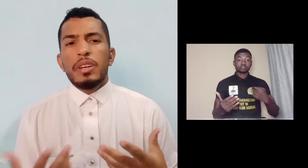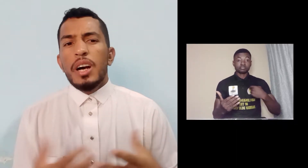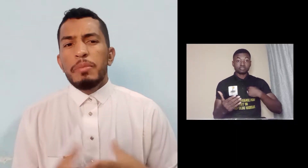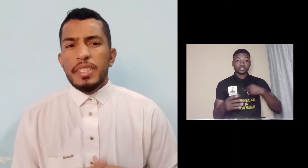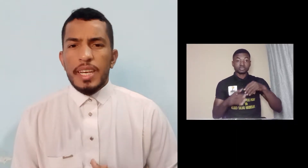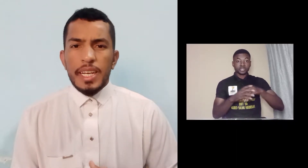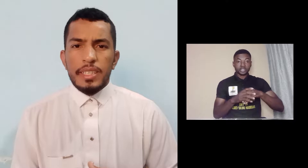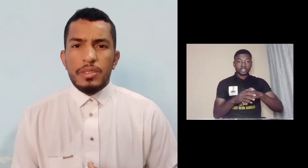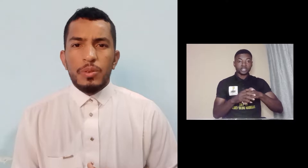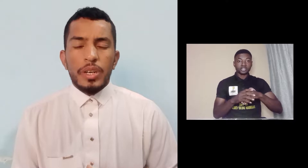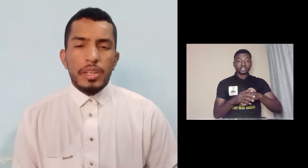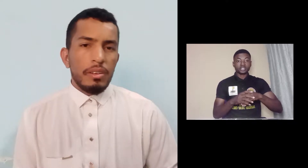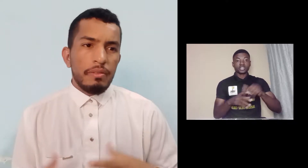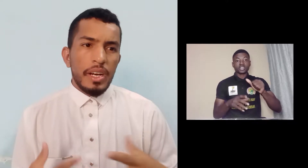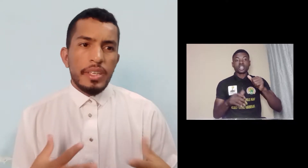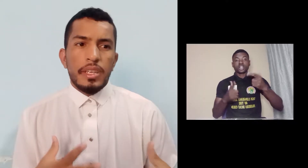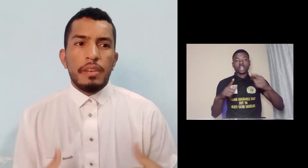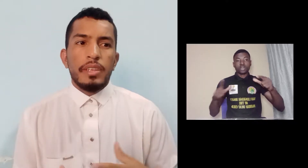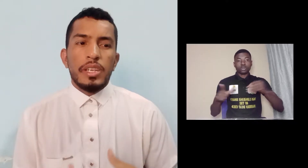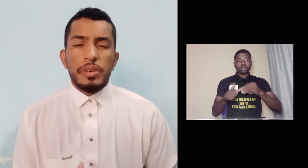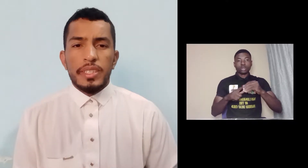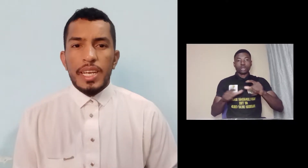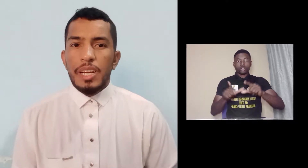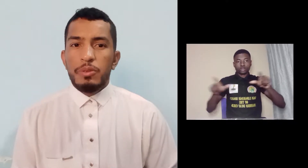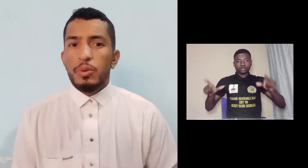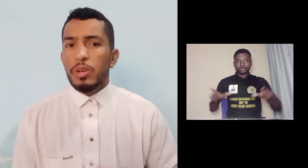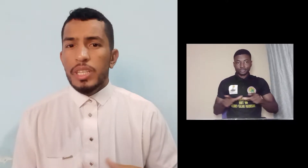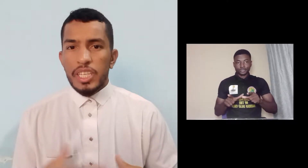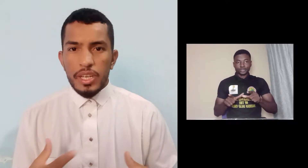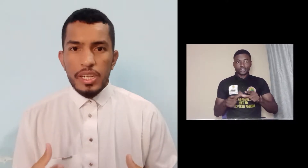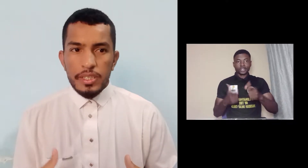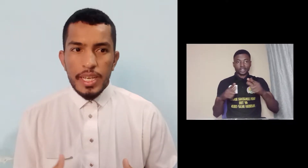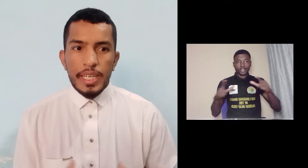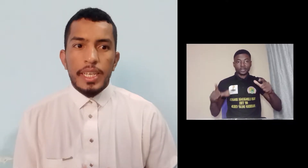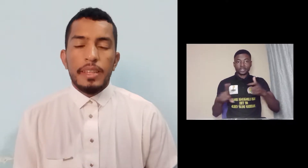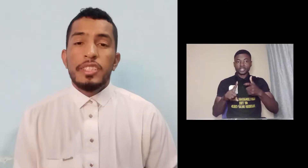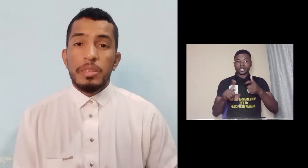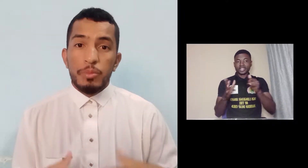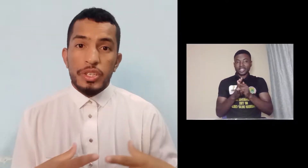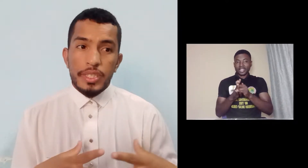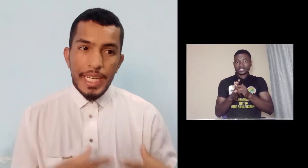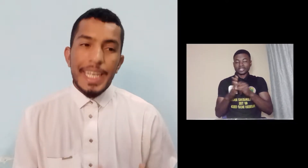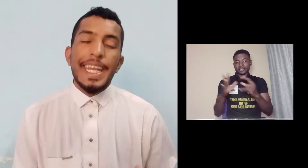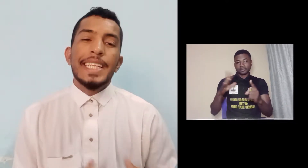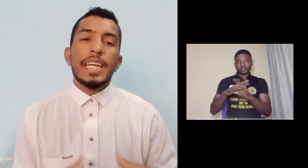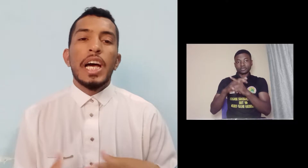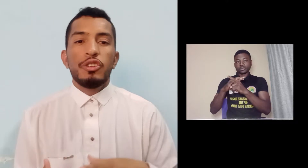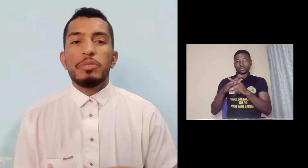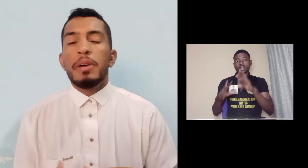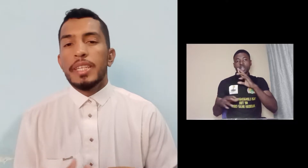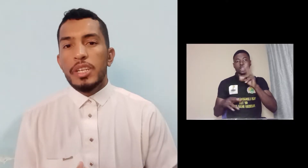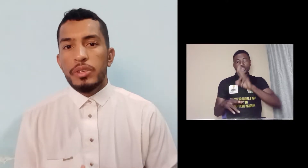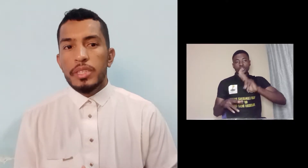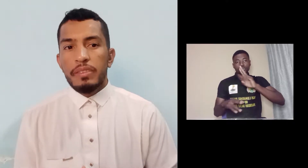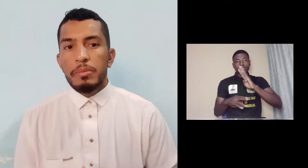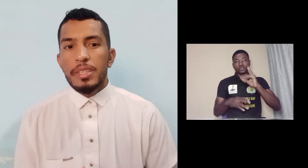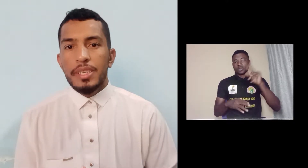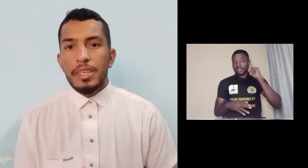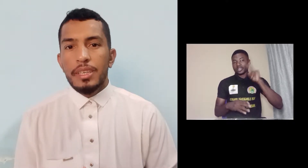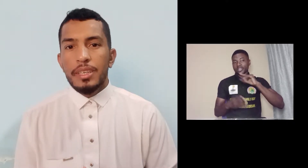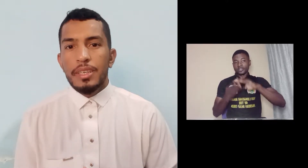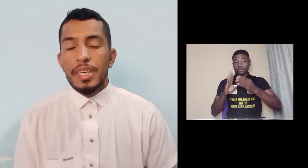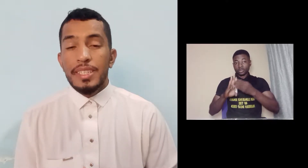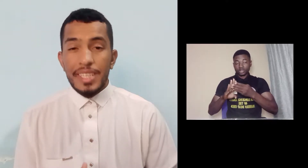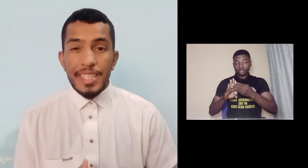Though there are many dialects or local variants of the Algerian Sign Language or Lot al-Ishara al-Jazairiya that emerged in and are used by the Algerian deaf